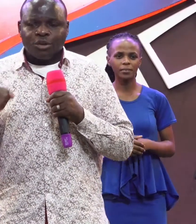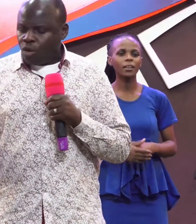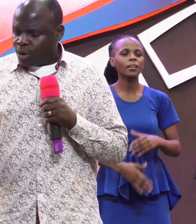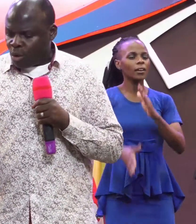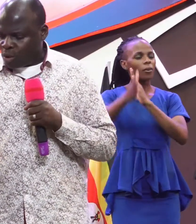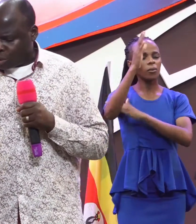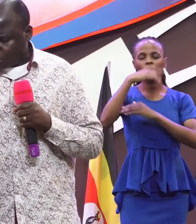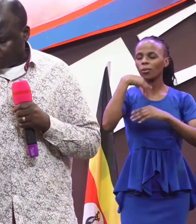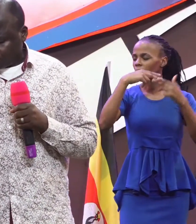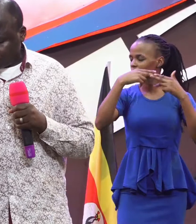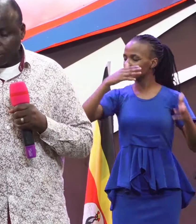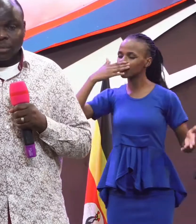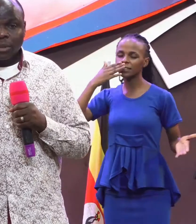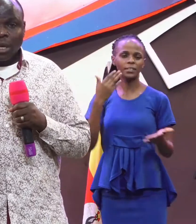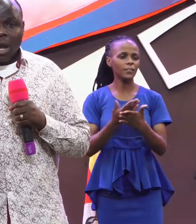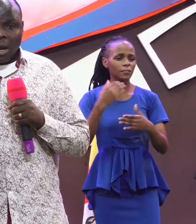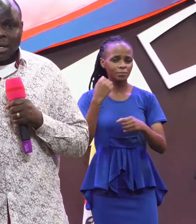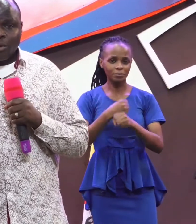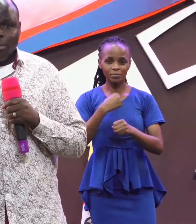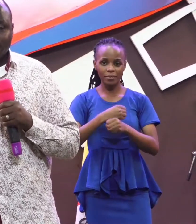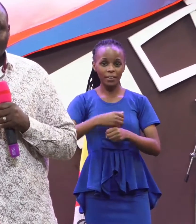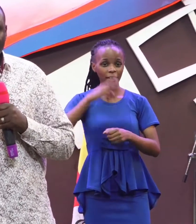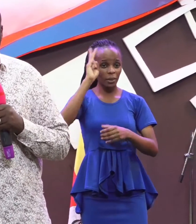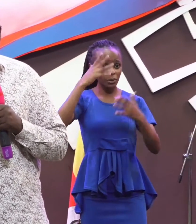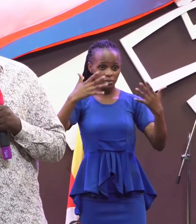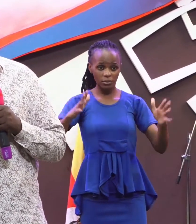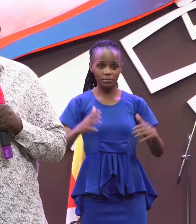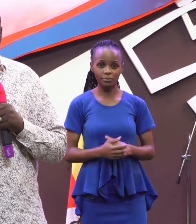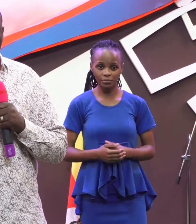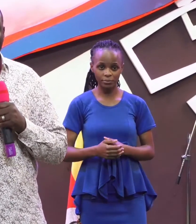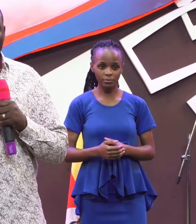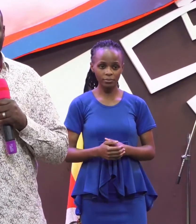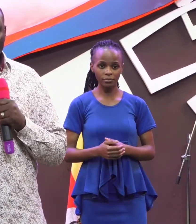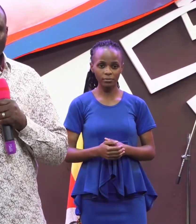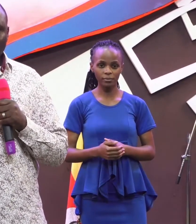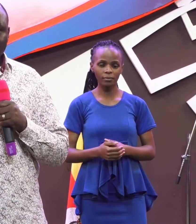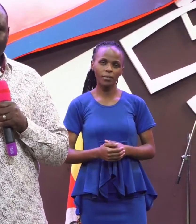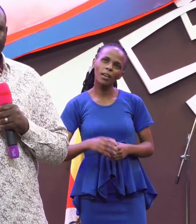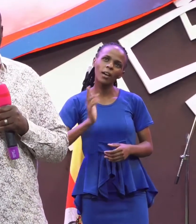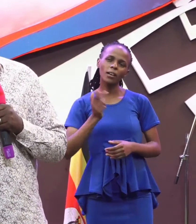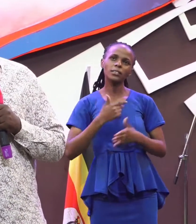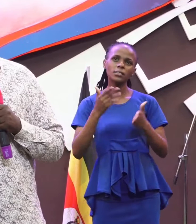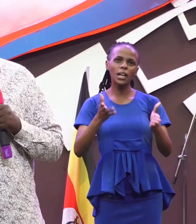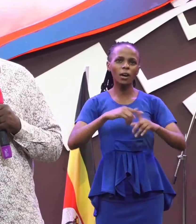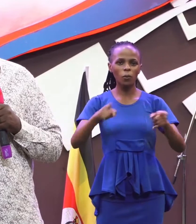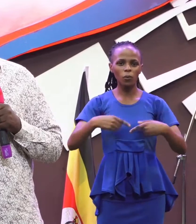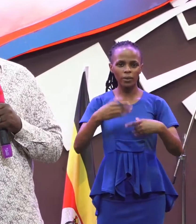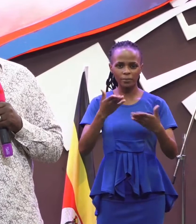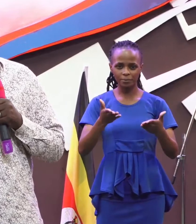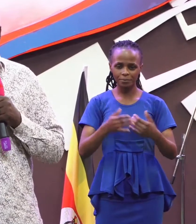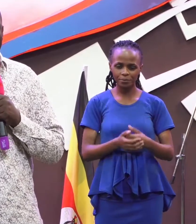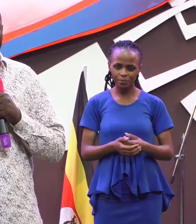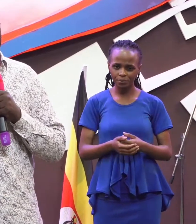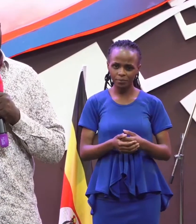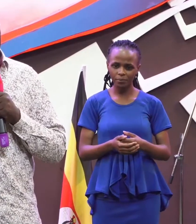that the Lord began a good work. He's going to complete it. Here where we are,